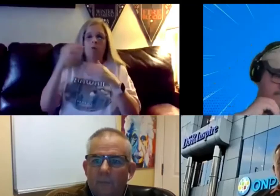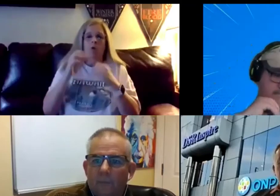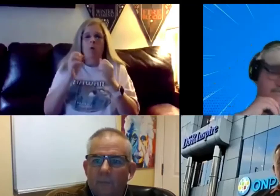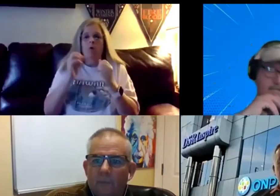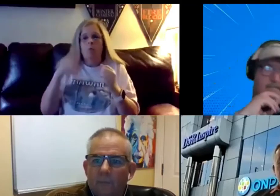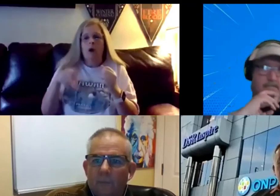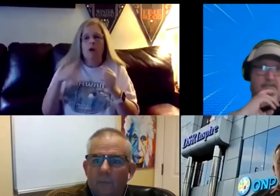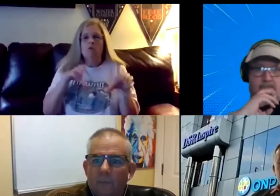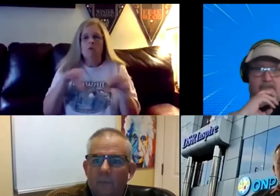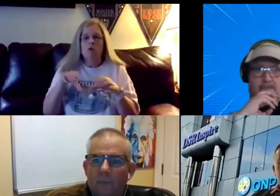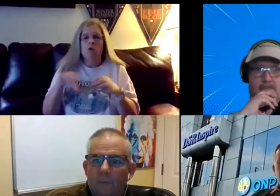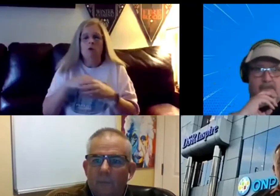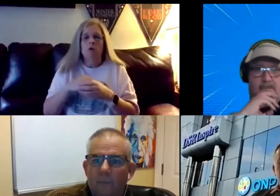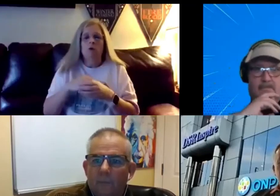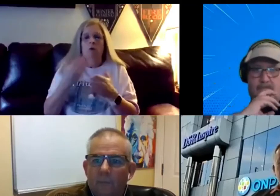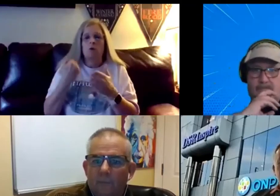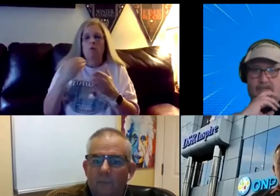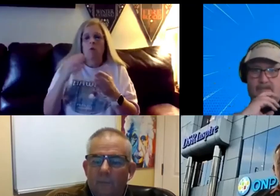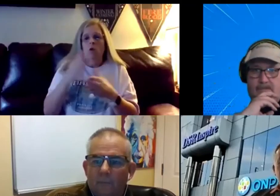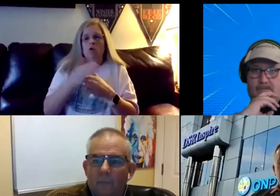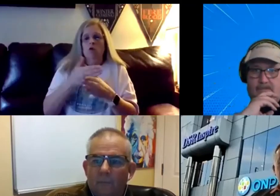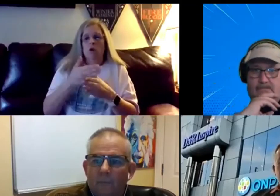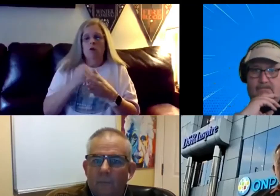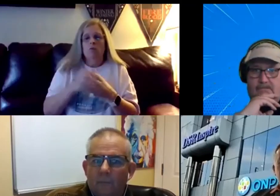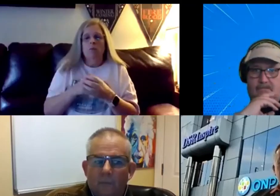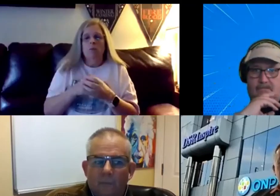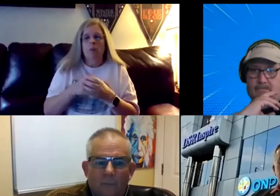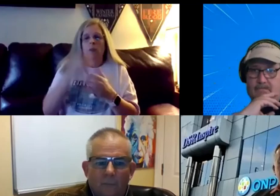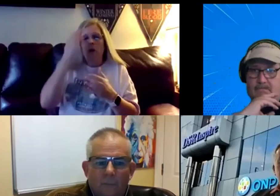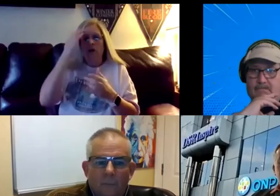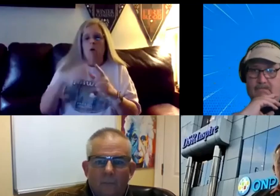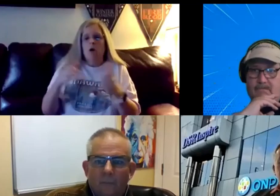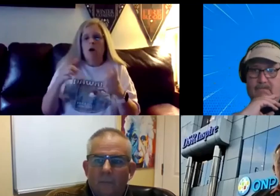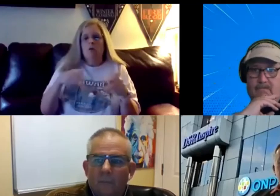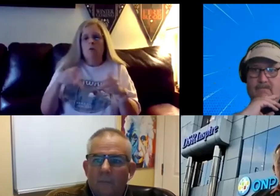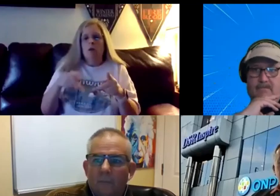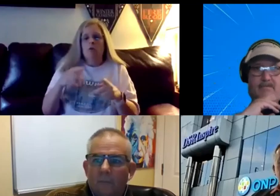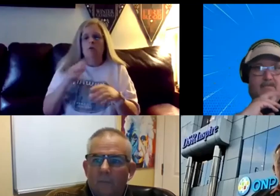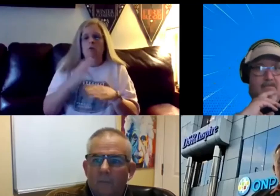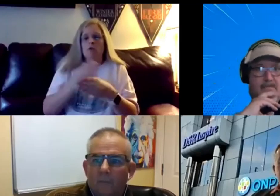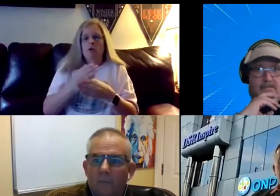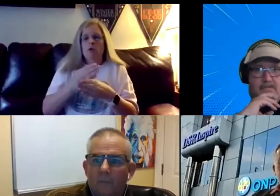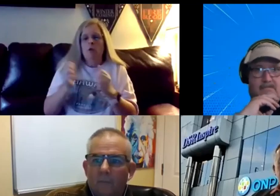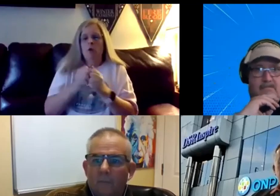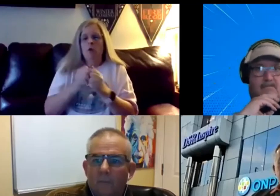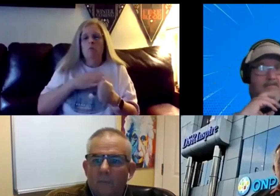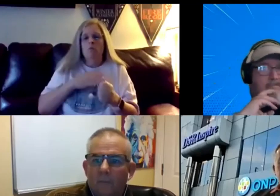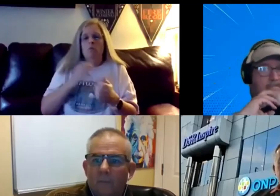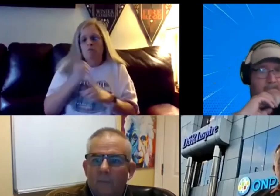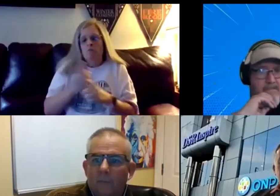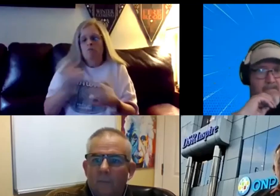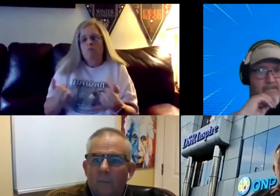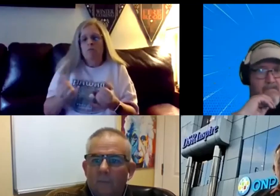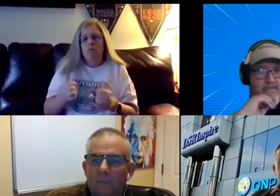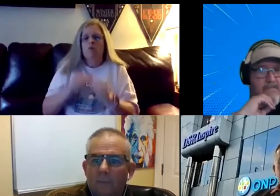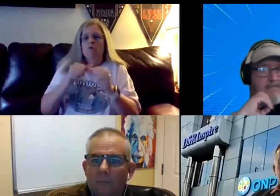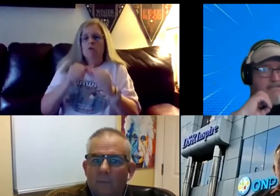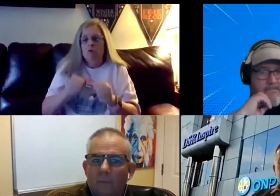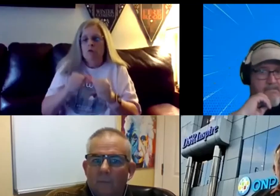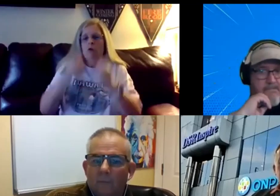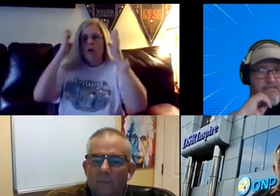doing before you share it. I know you don't have a lot of people to share it with right now, but just continue to